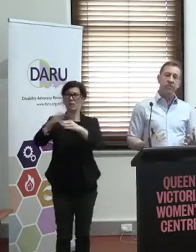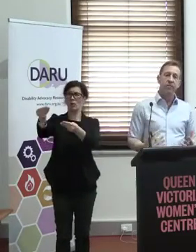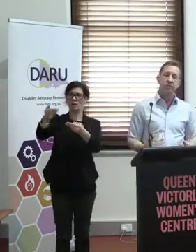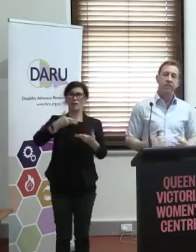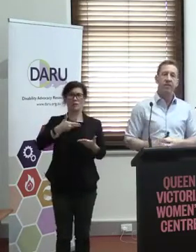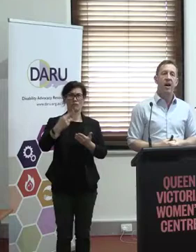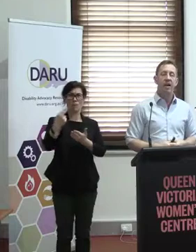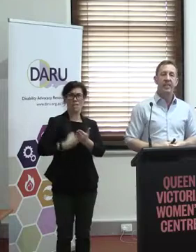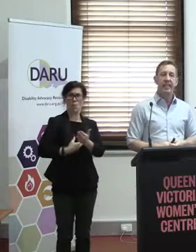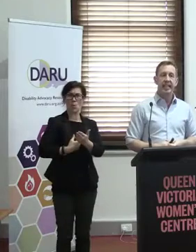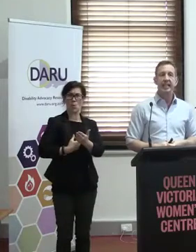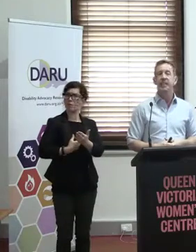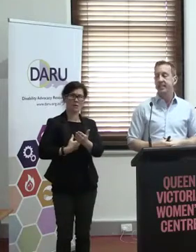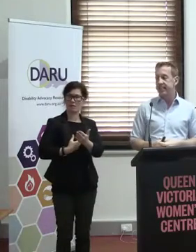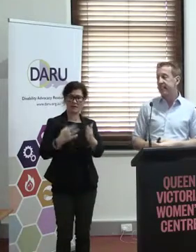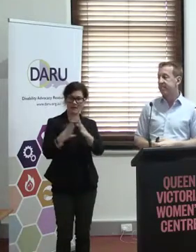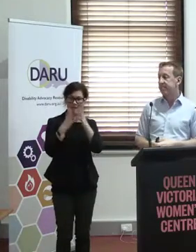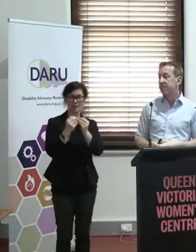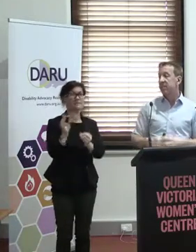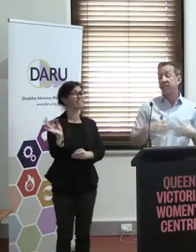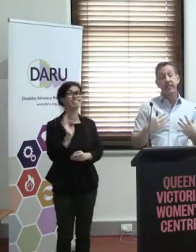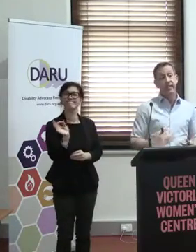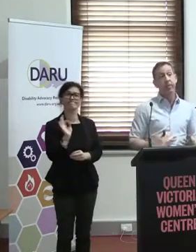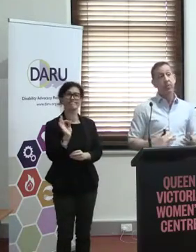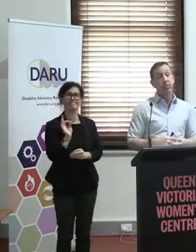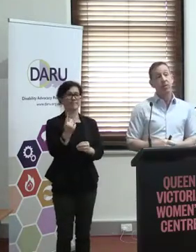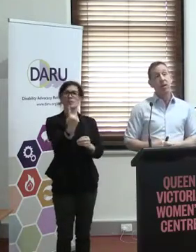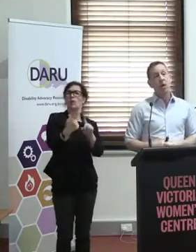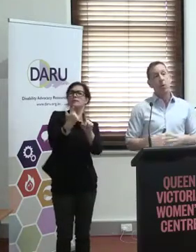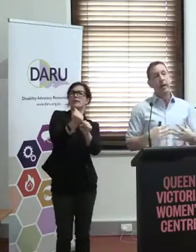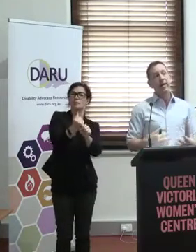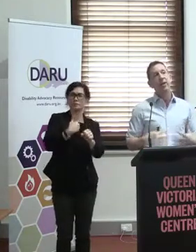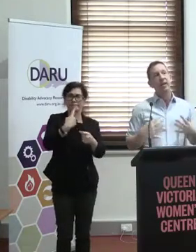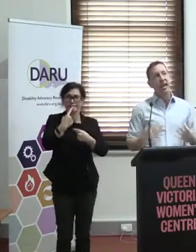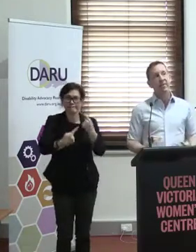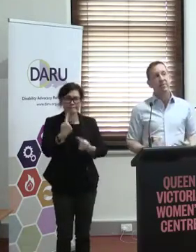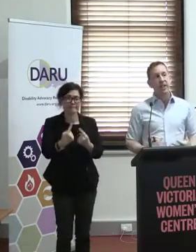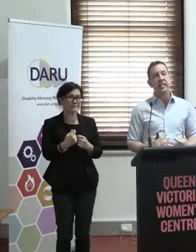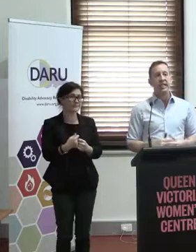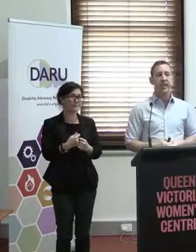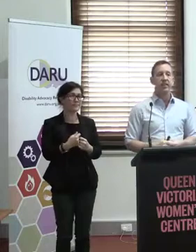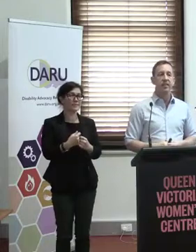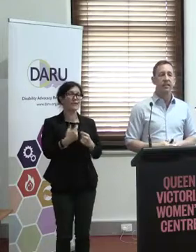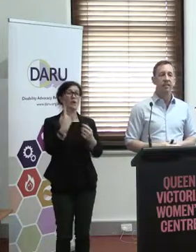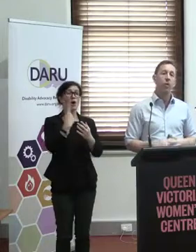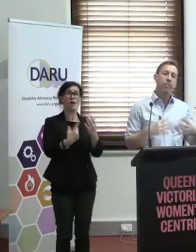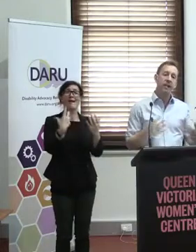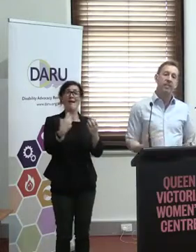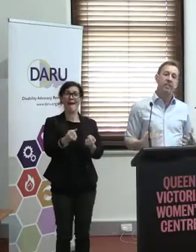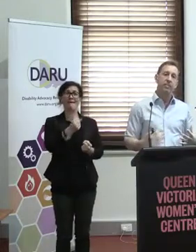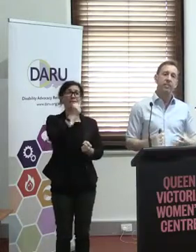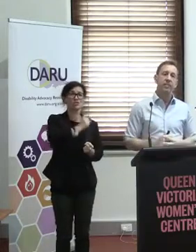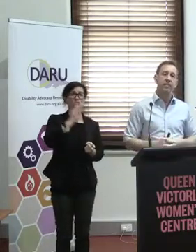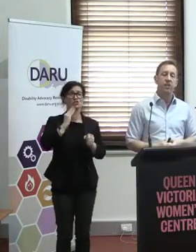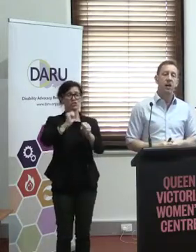of the items in the data. So for example, we only have gender data for